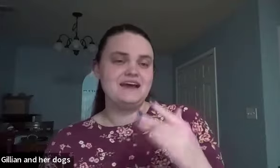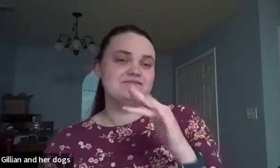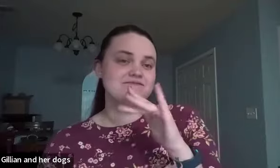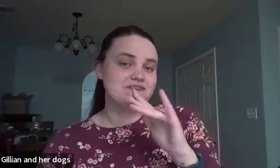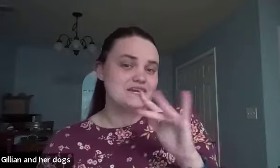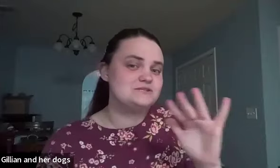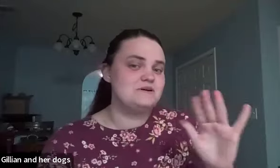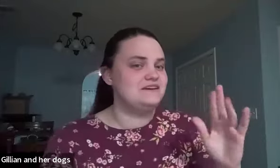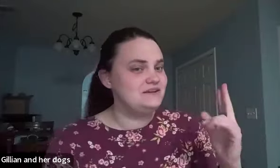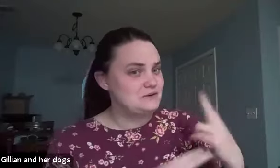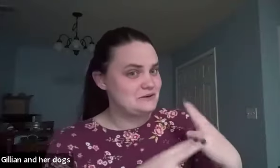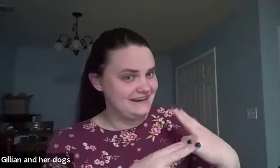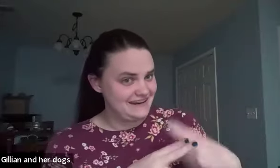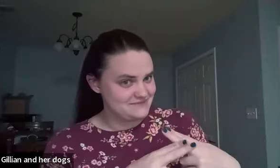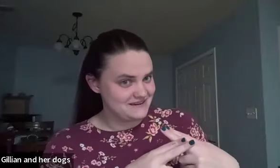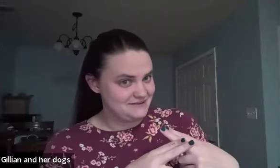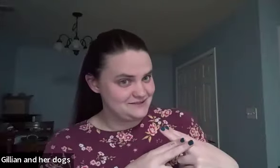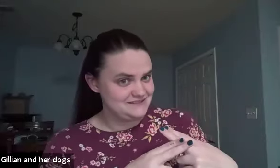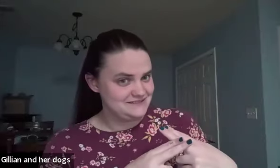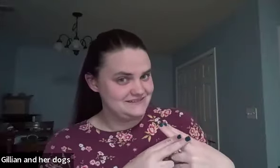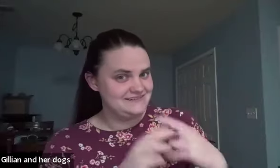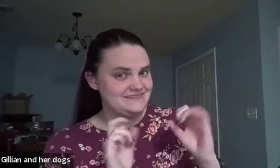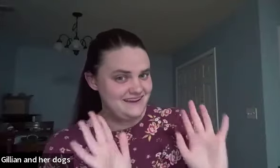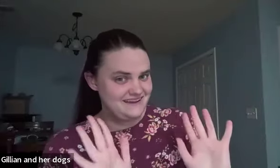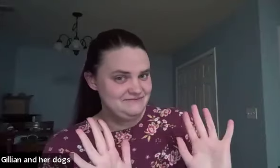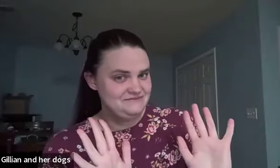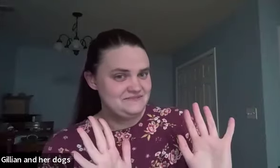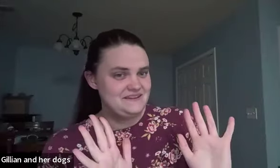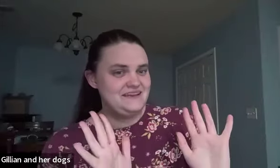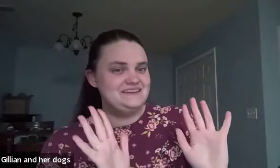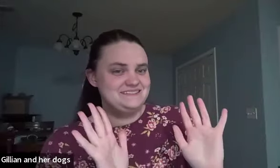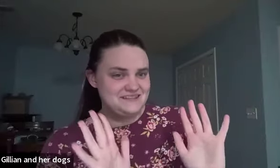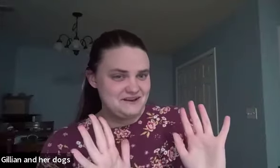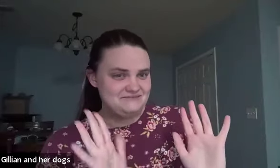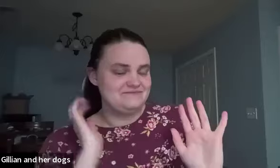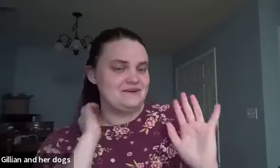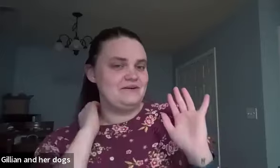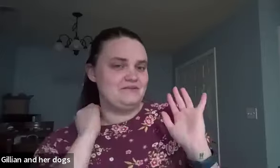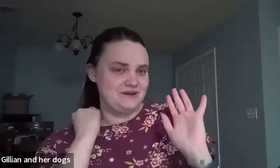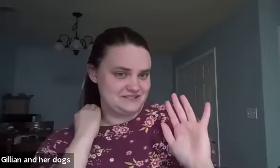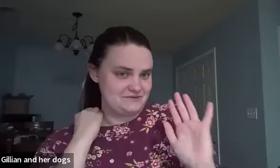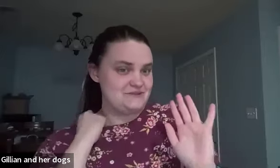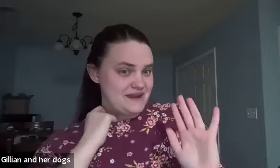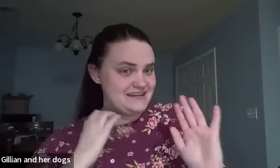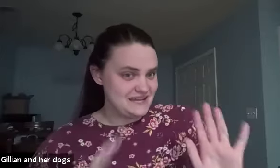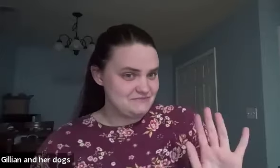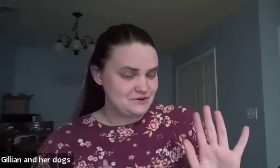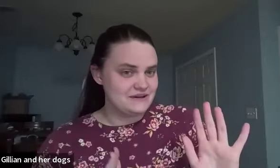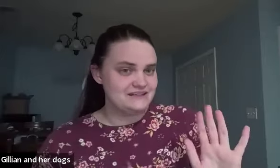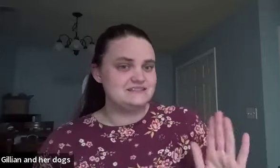and then finger spelling your names out. Okay? So we're going to start with the my name real quick.